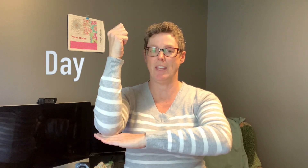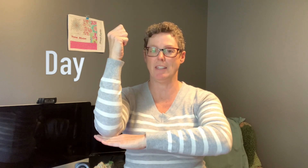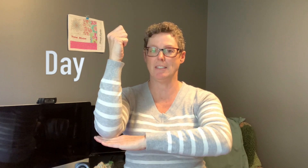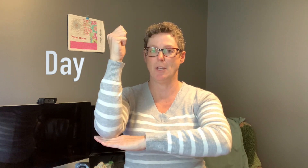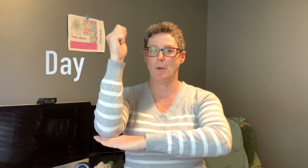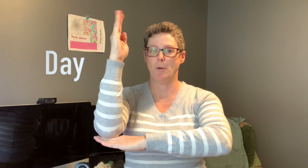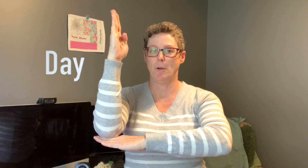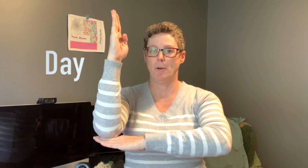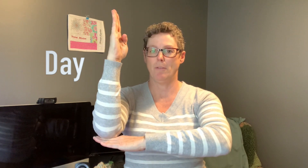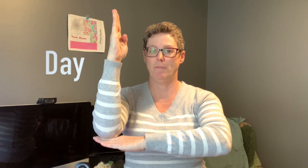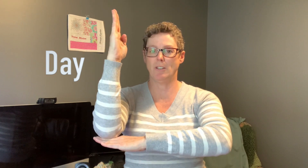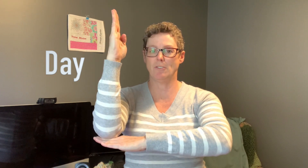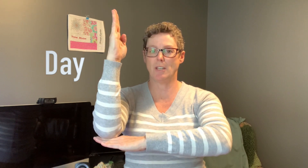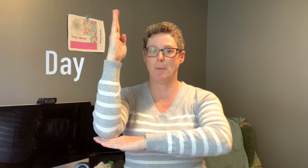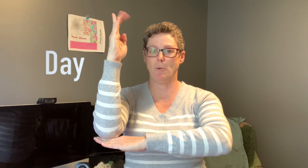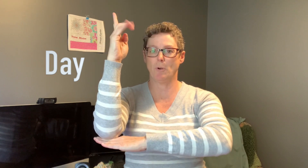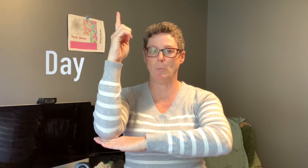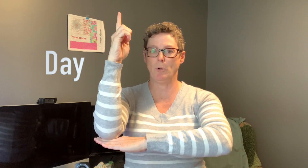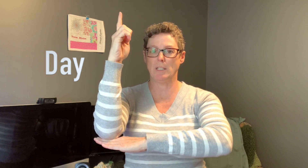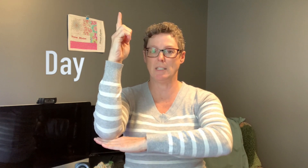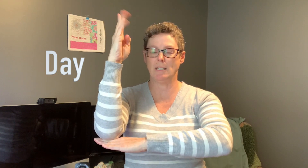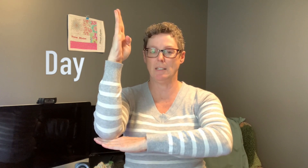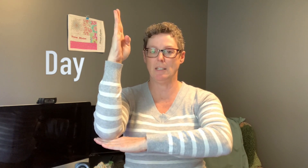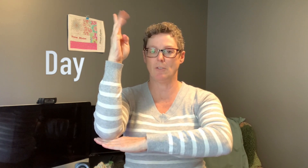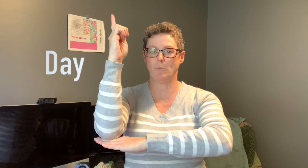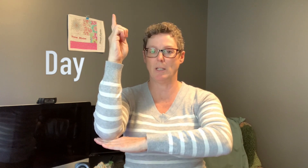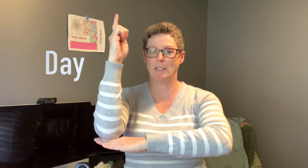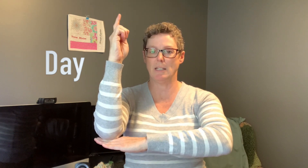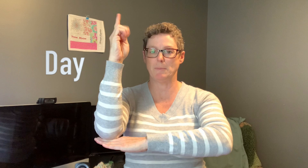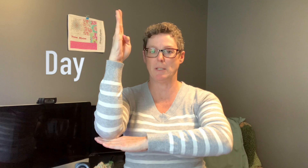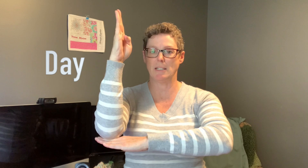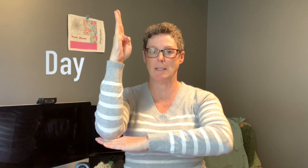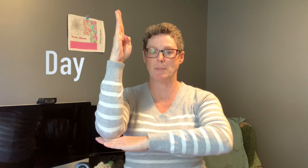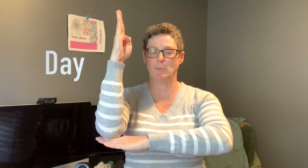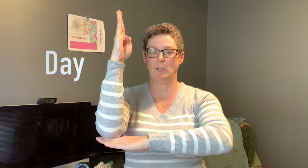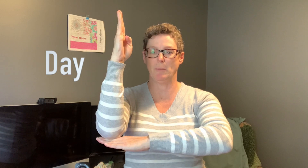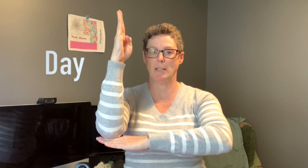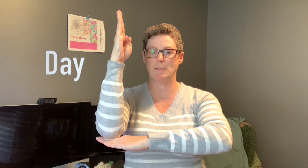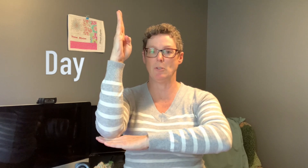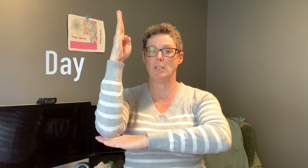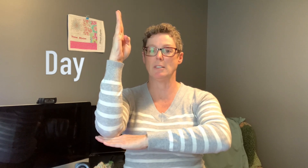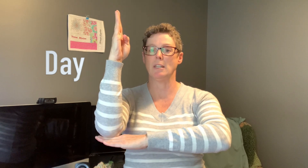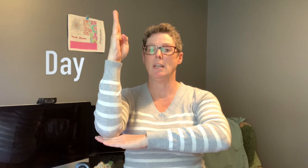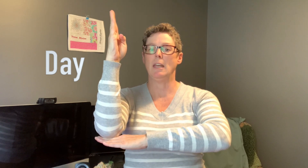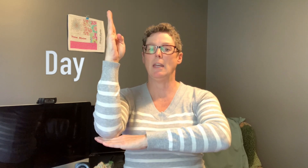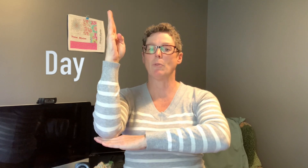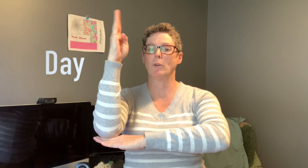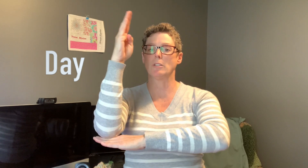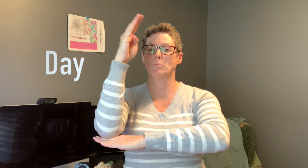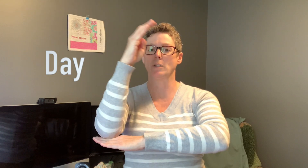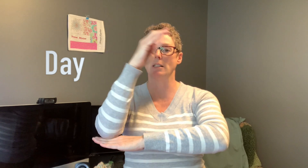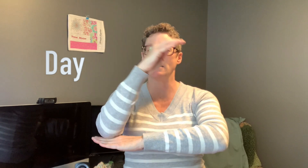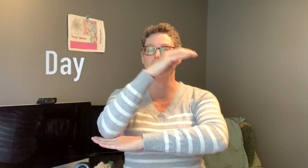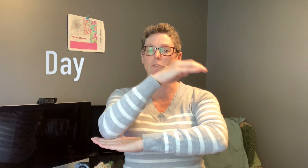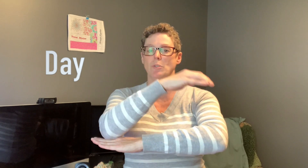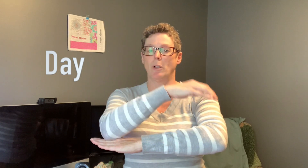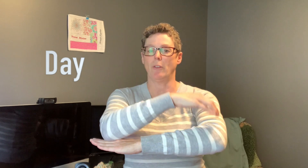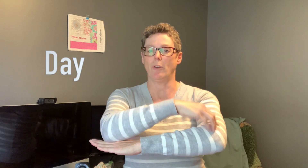hand, fingers up or pointing, either one has been acceptable in my experience, and we're going to bring it down to our other